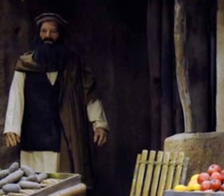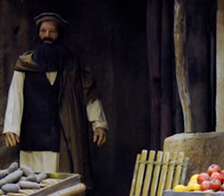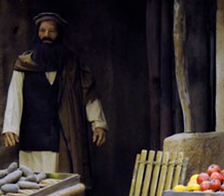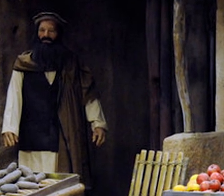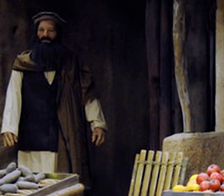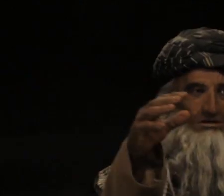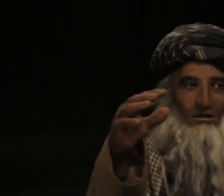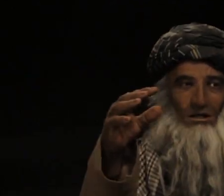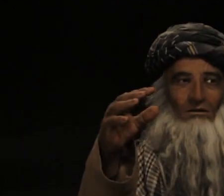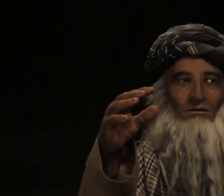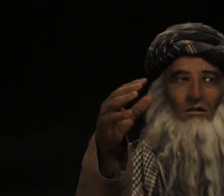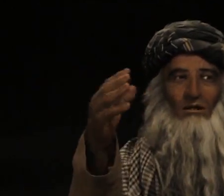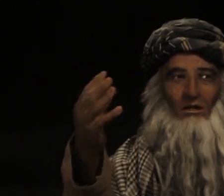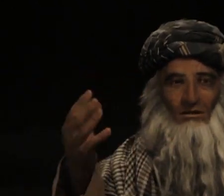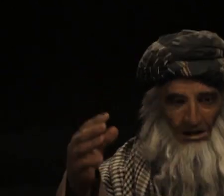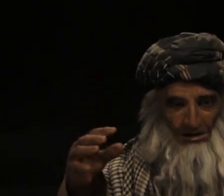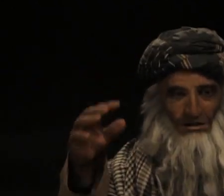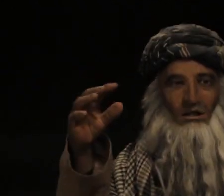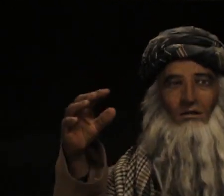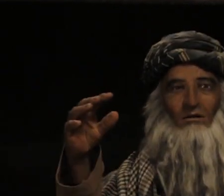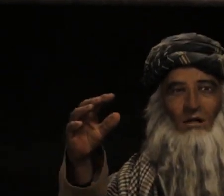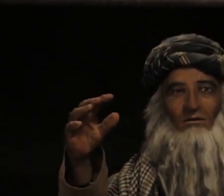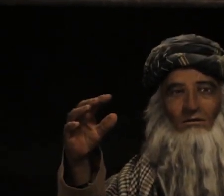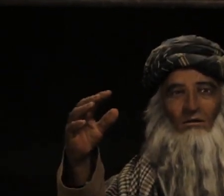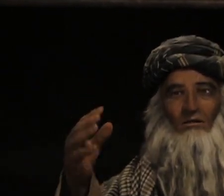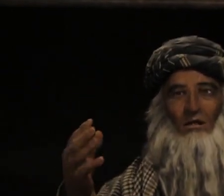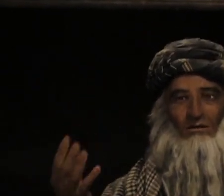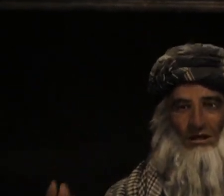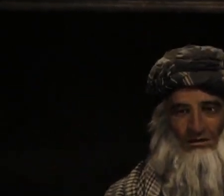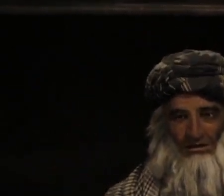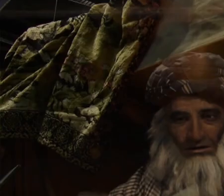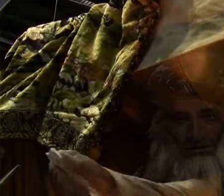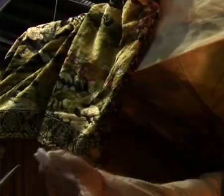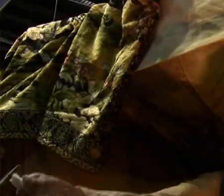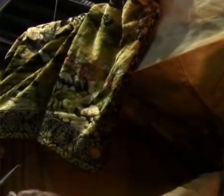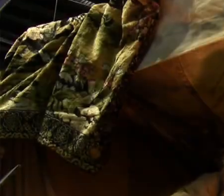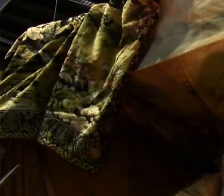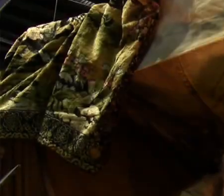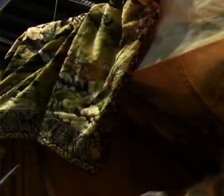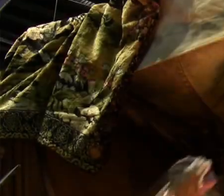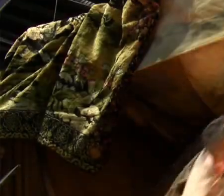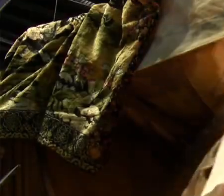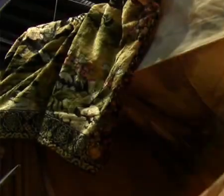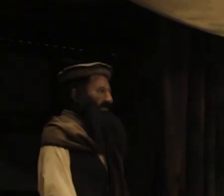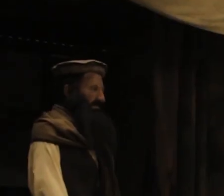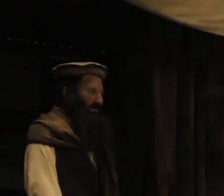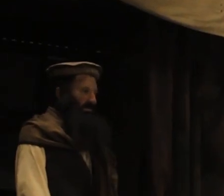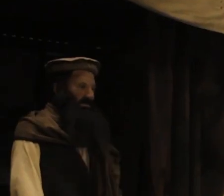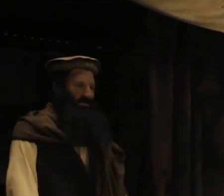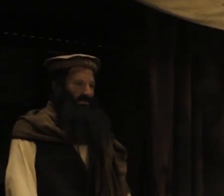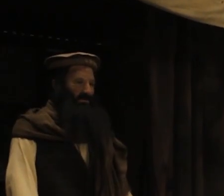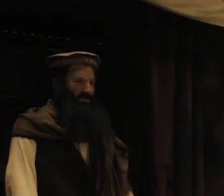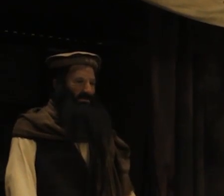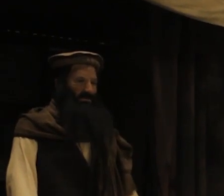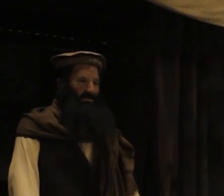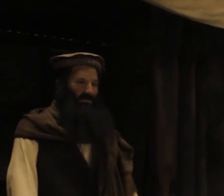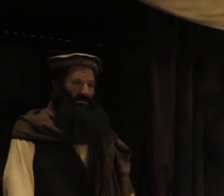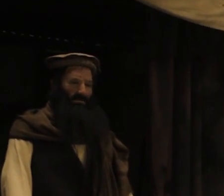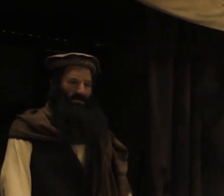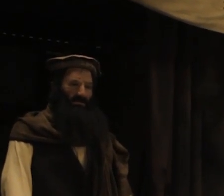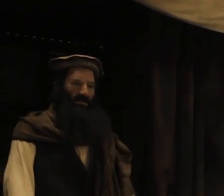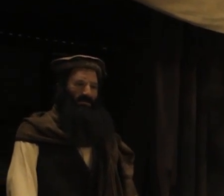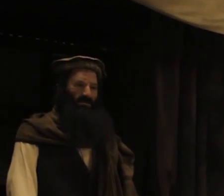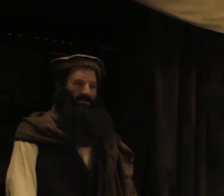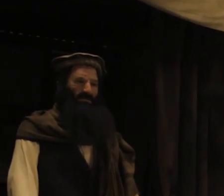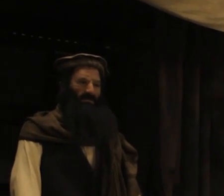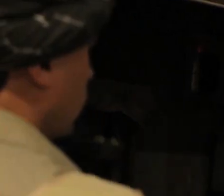zones. From this ongoing research and development project, we introduced new technologies and techniques, advanced